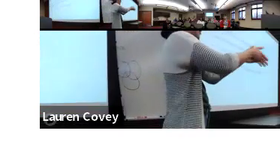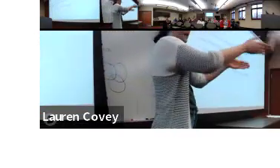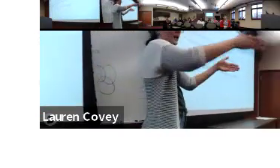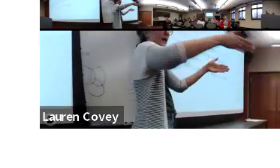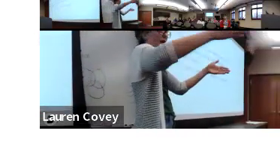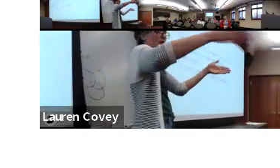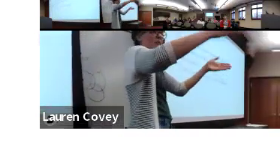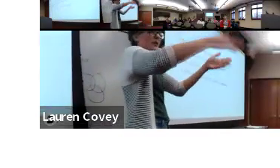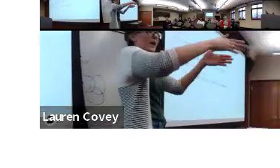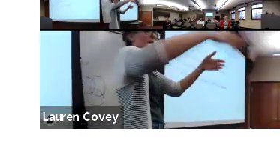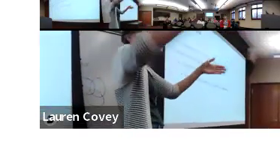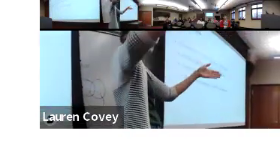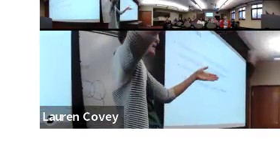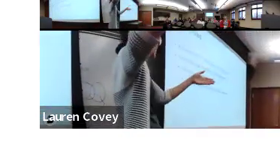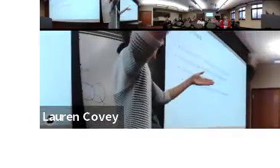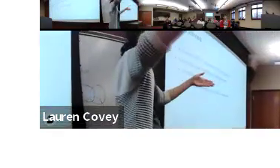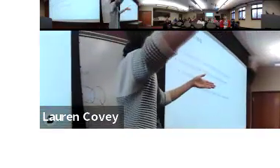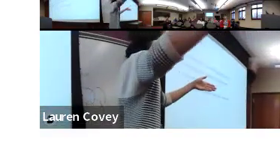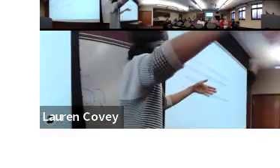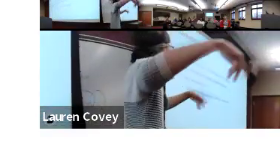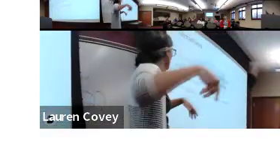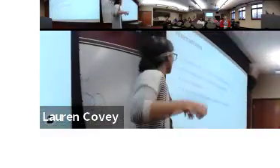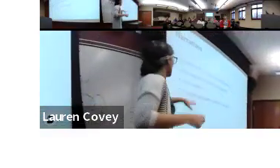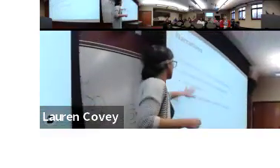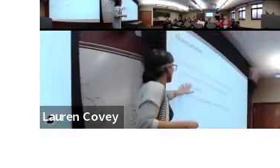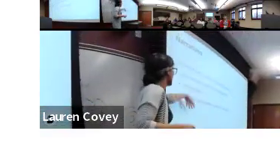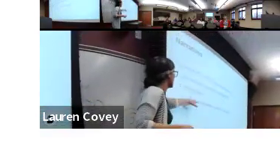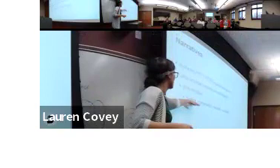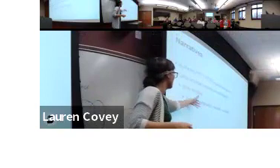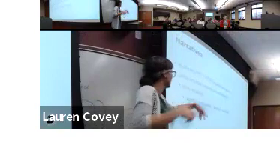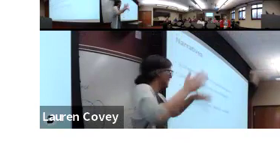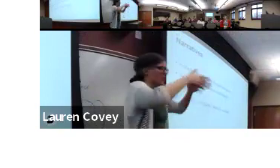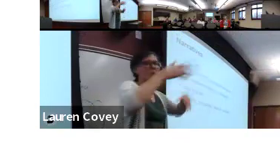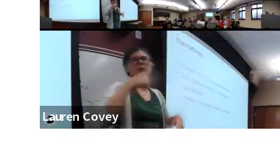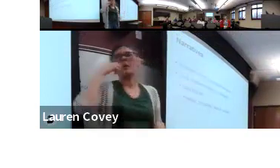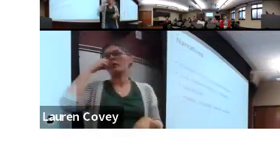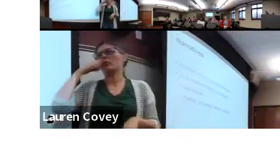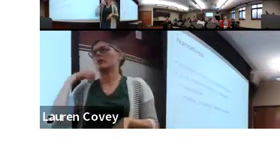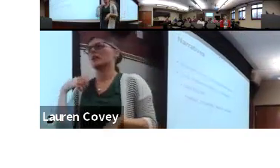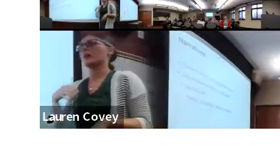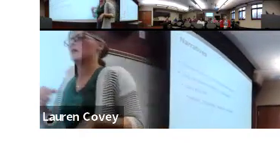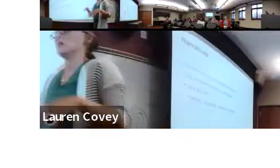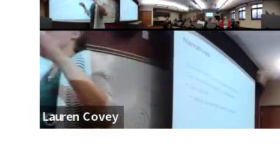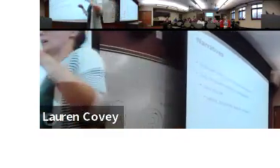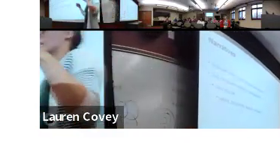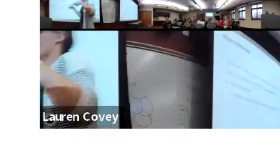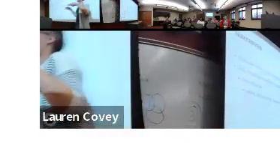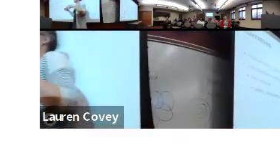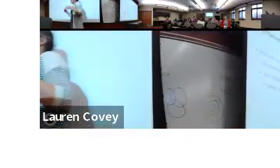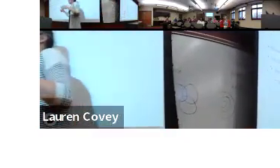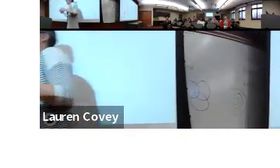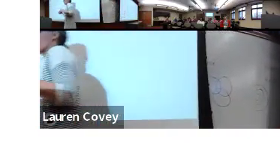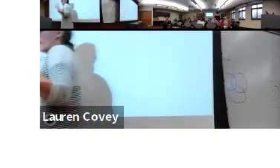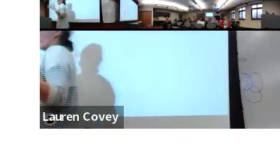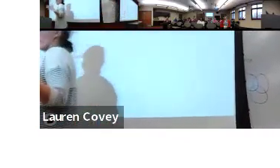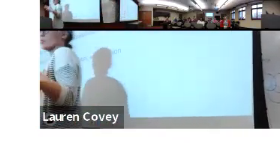has a beginning and something happening in the middle and an end, right? Sometimes we split this up into things like the setting,